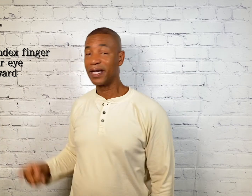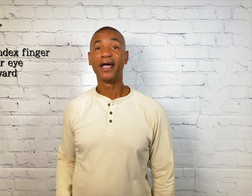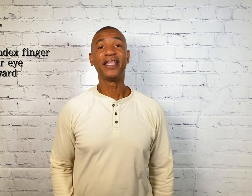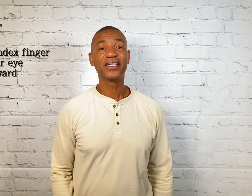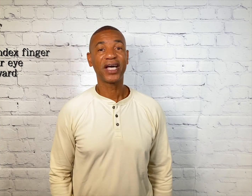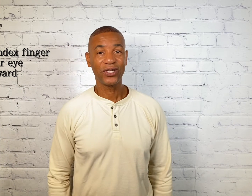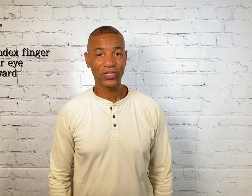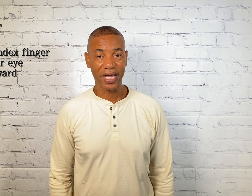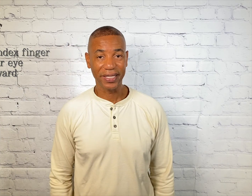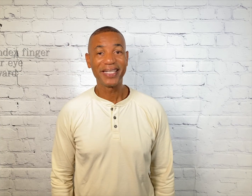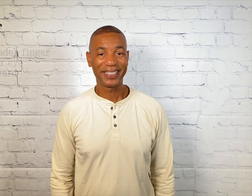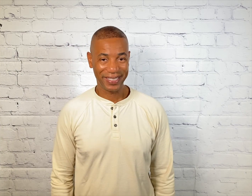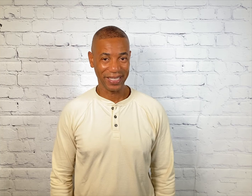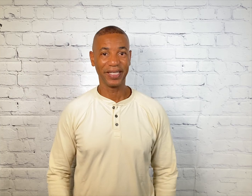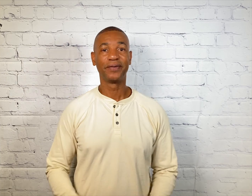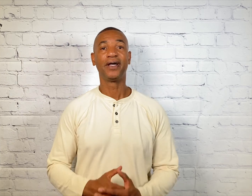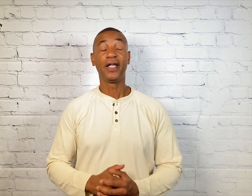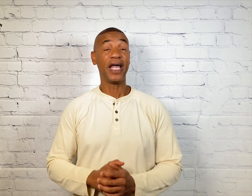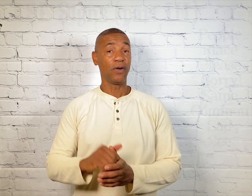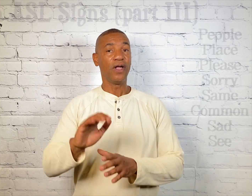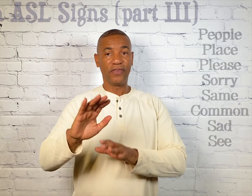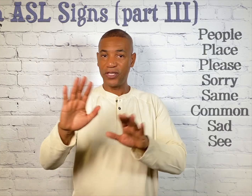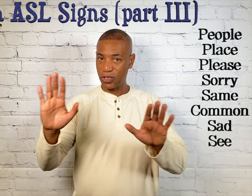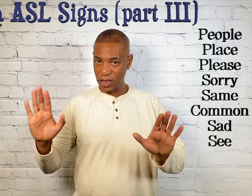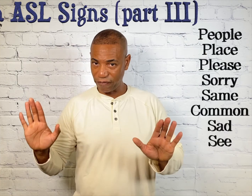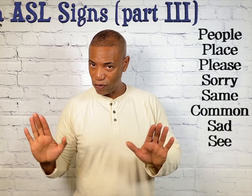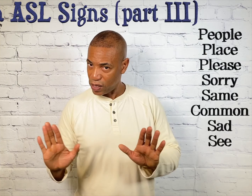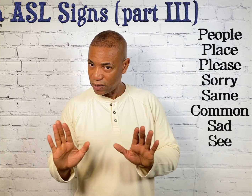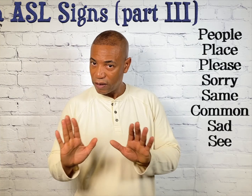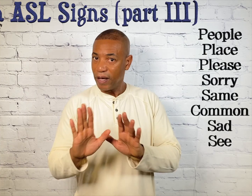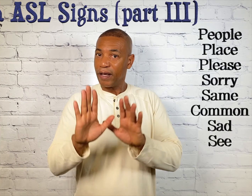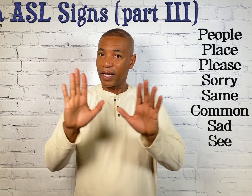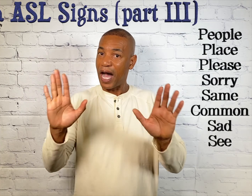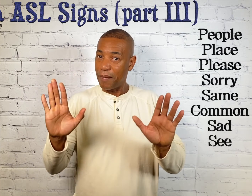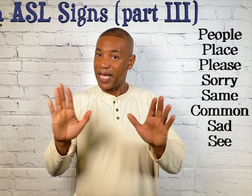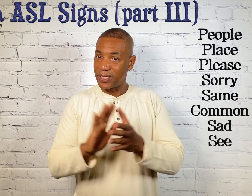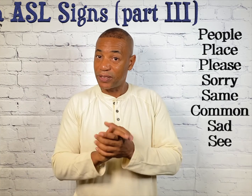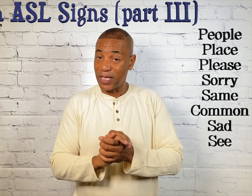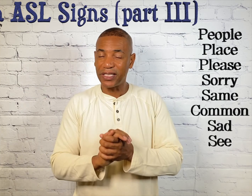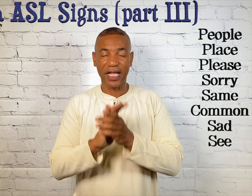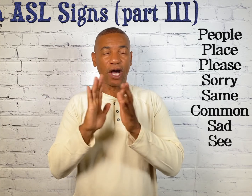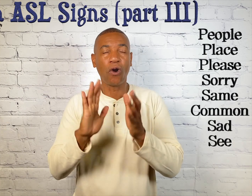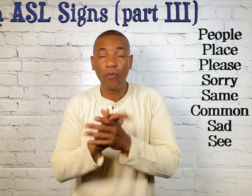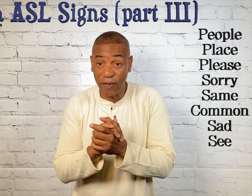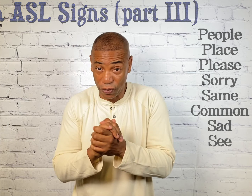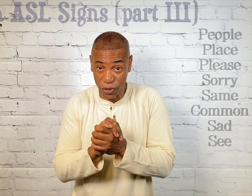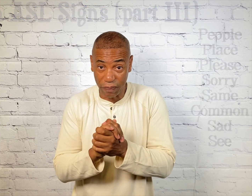That is how you sign C. Now, these are just a few other common ASL signs, and I hope you've learned something from